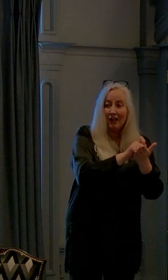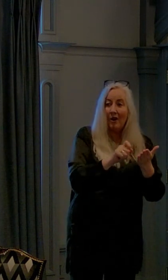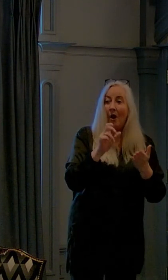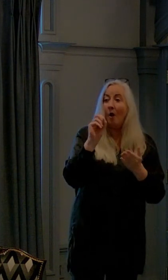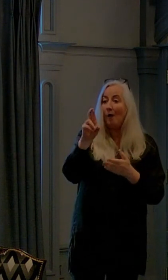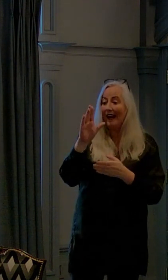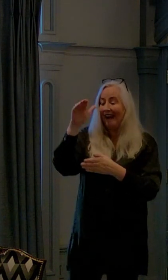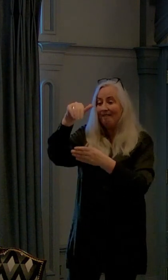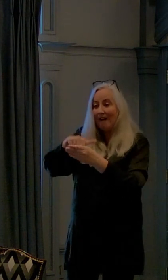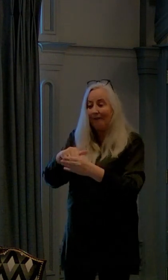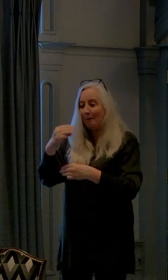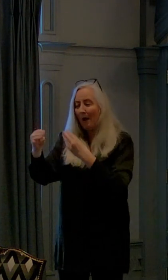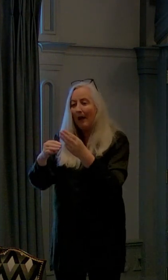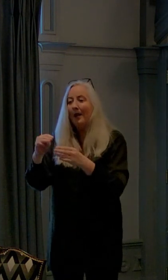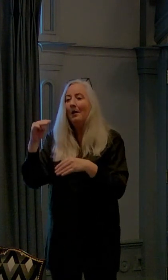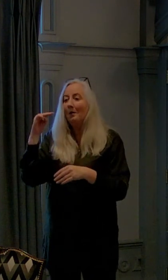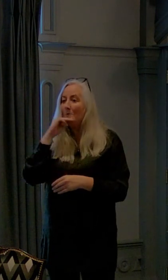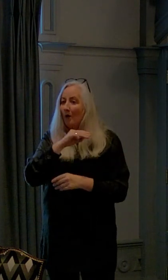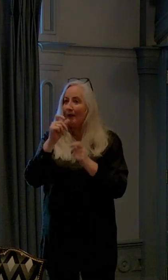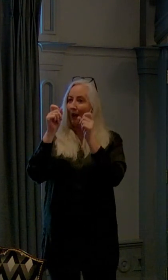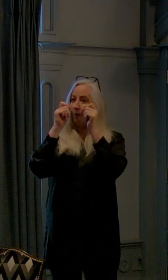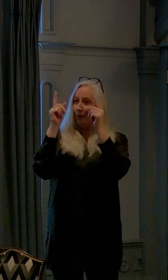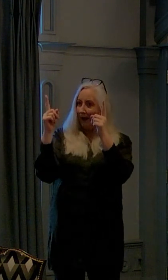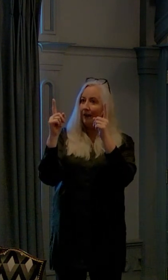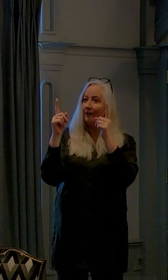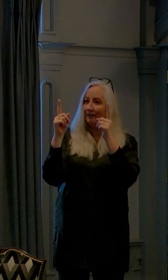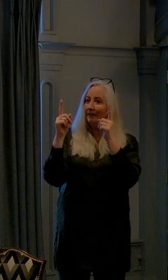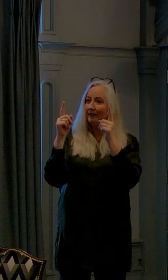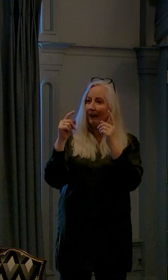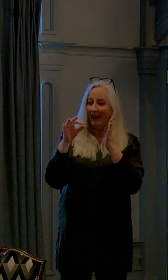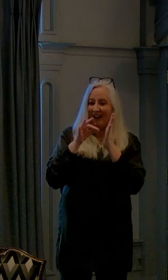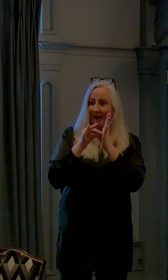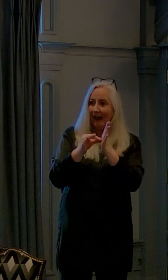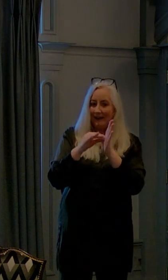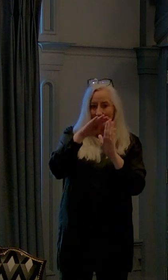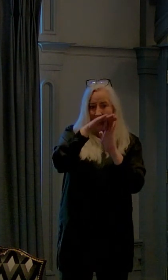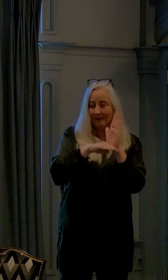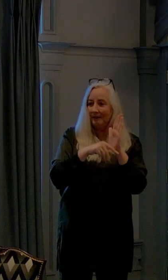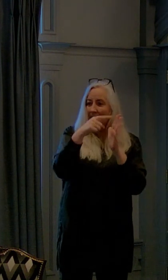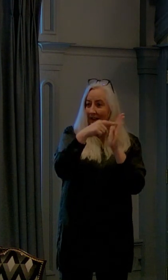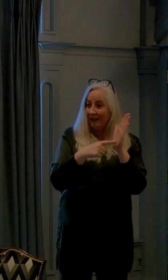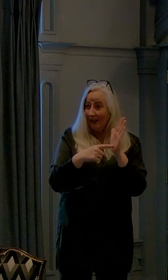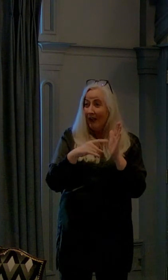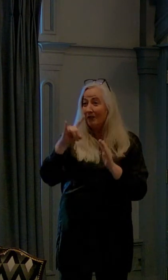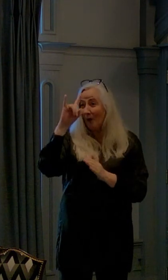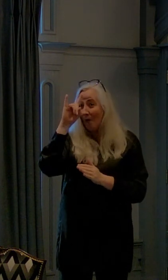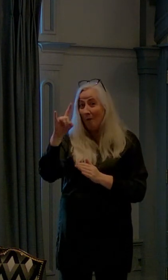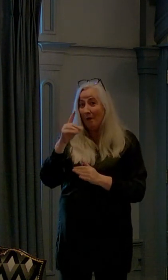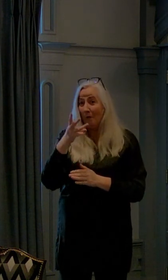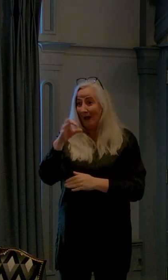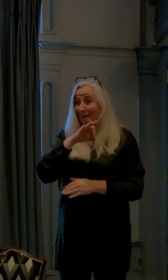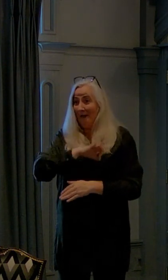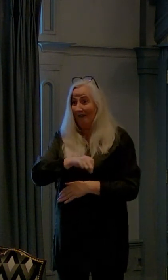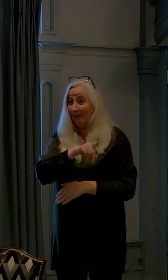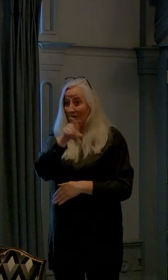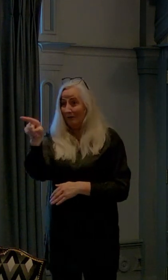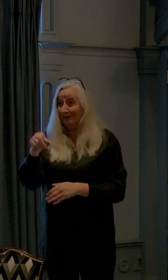important that you're aware of these guidelines, and I hope it's of benefit to you. Thank you very